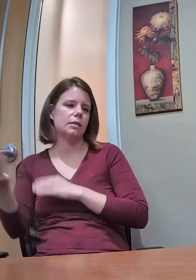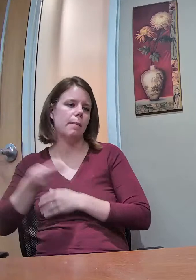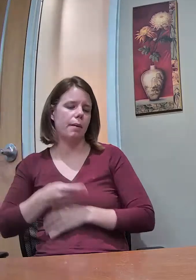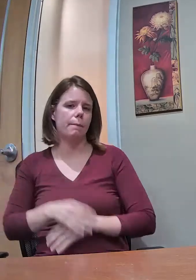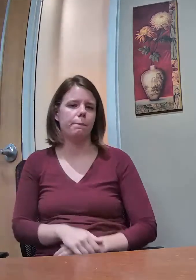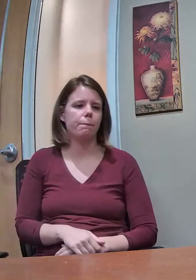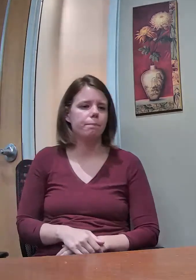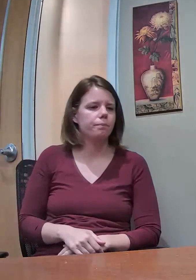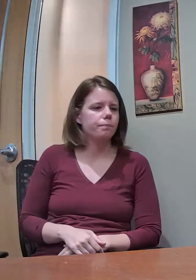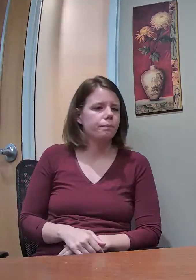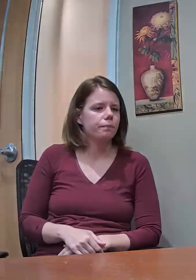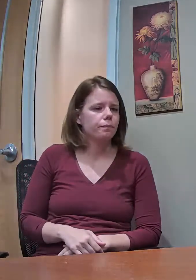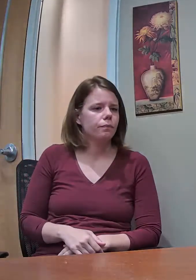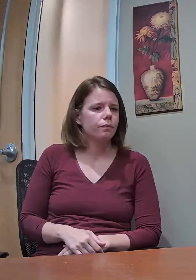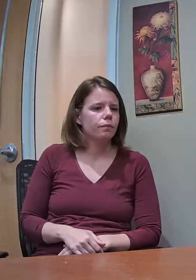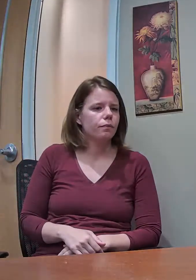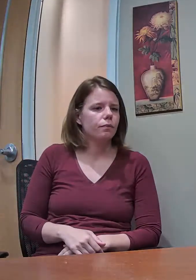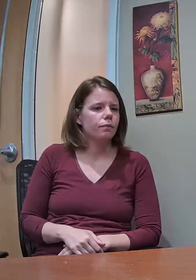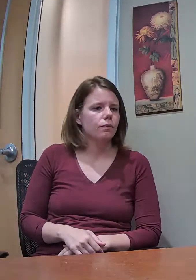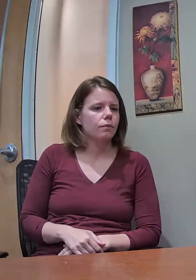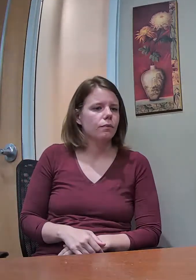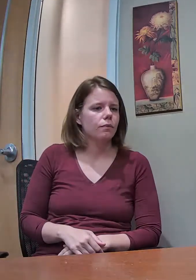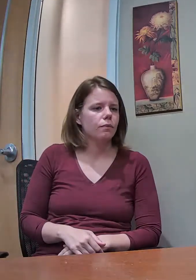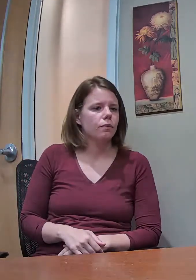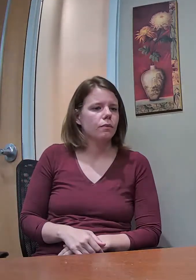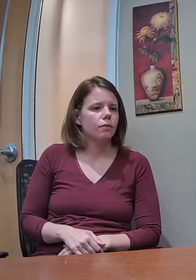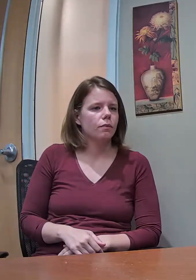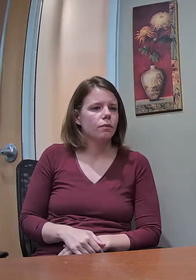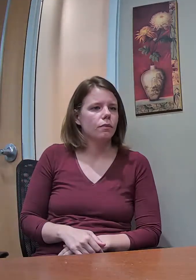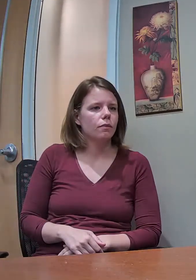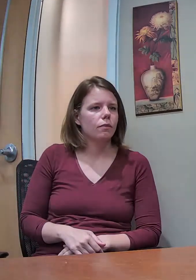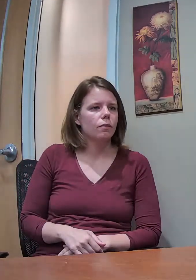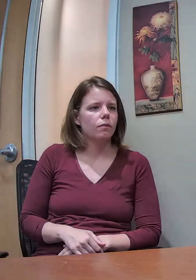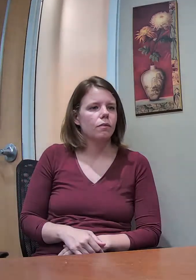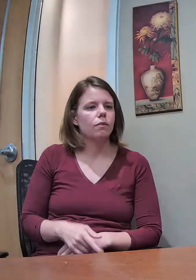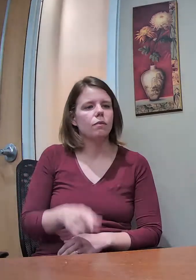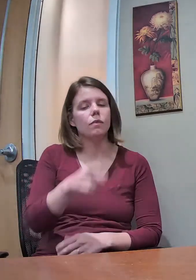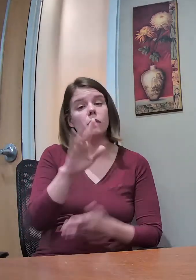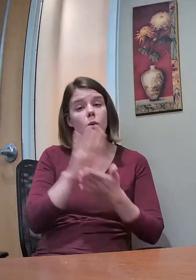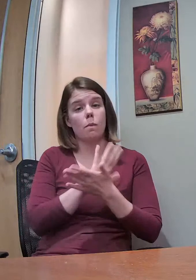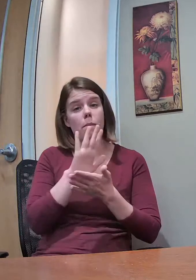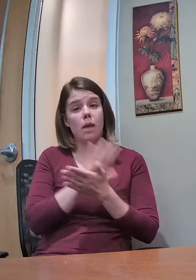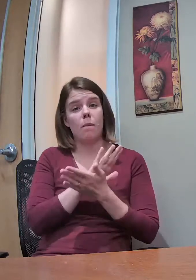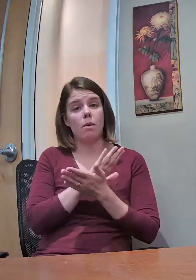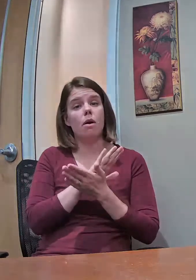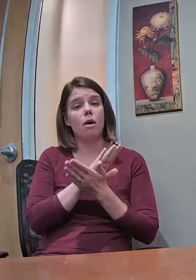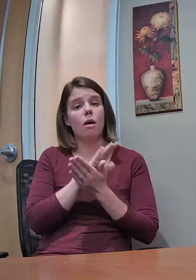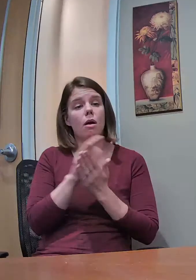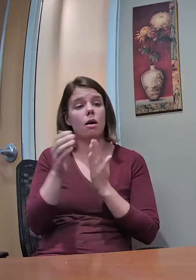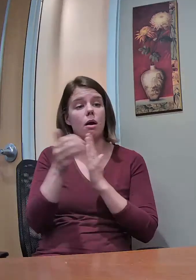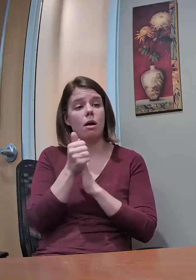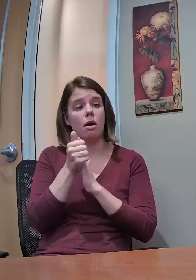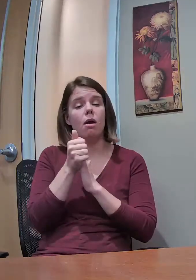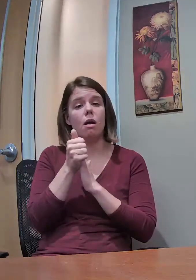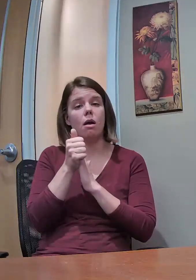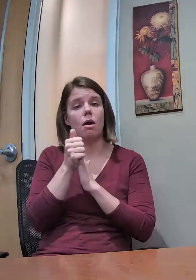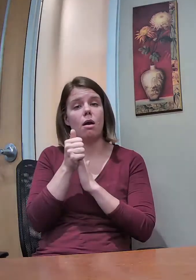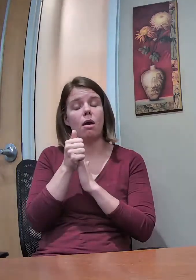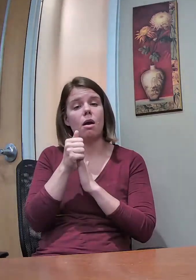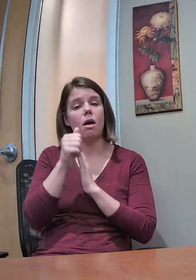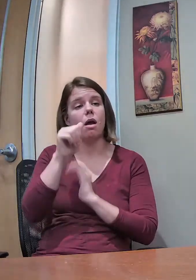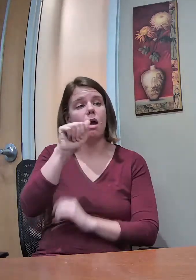So just as a note, on the back of the appendices that are attached to this particular policy,